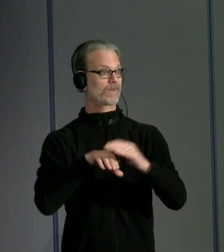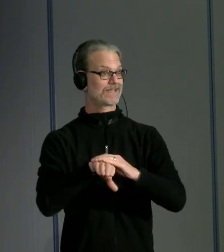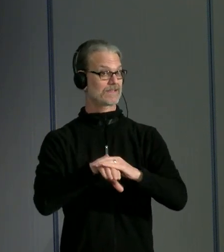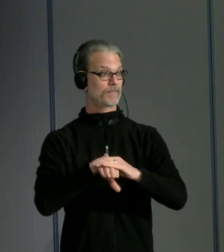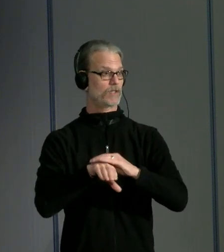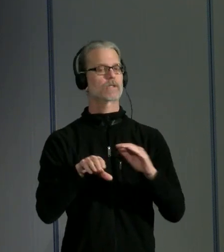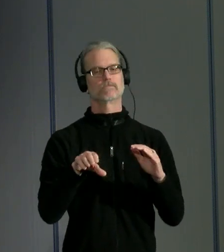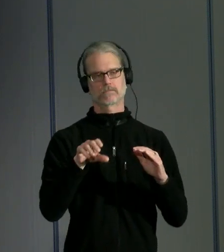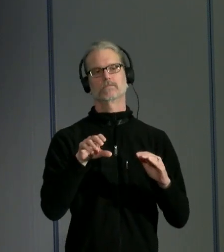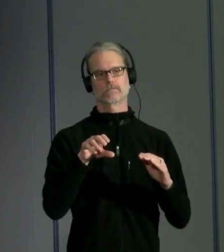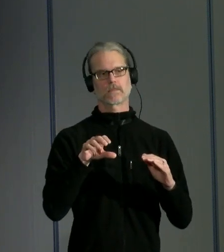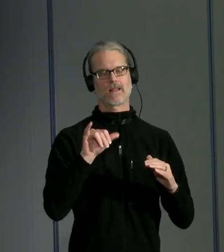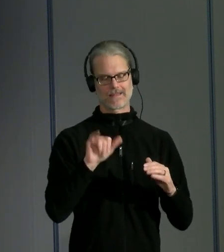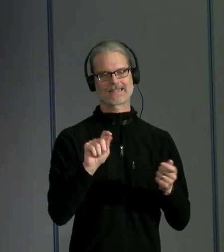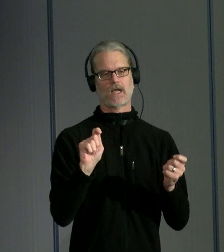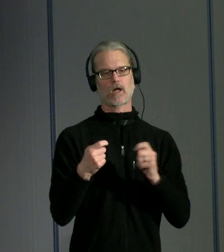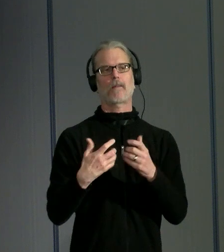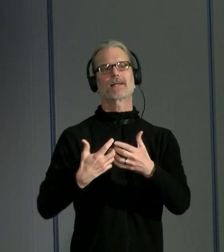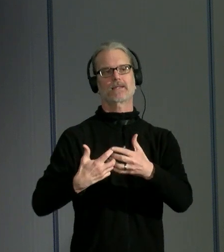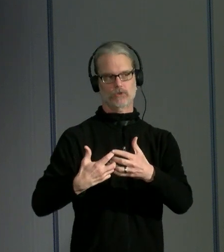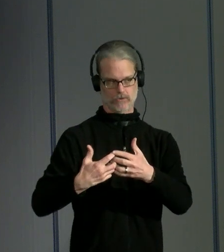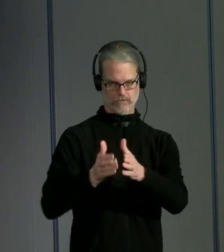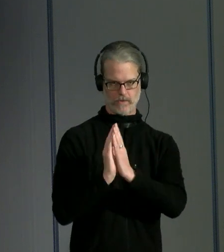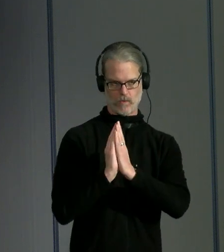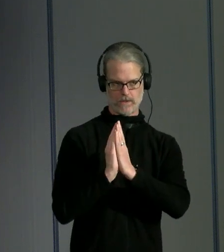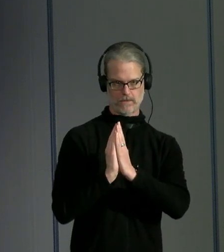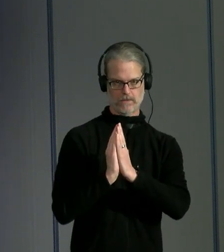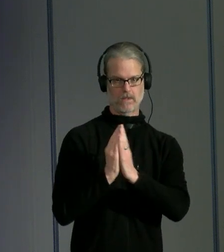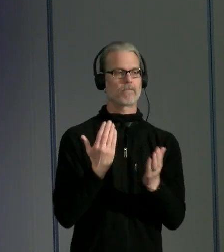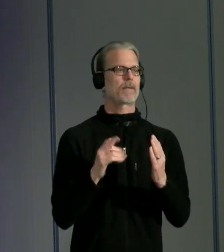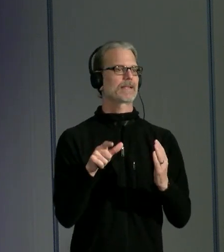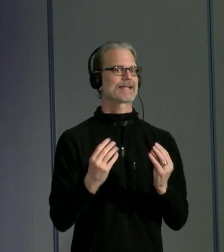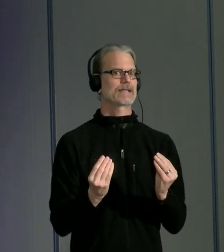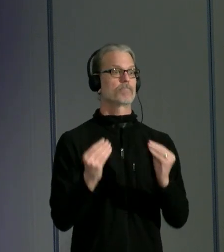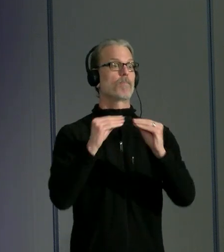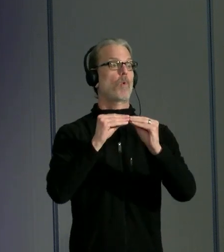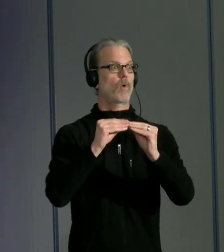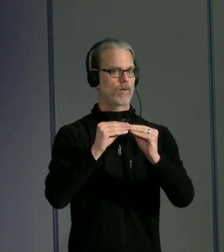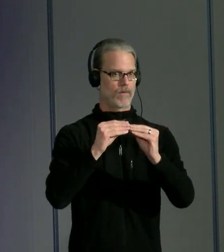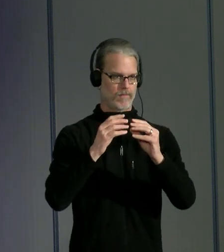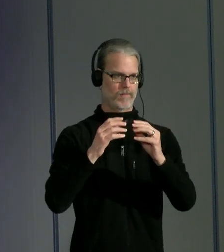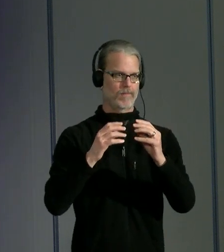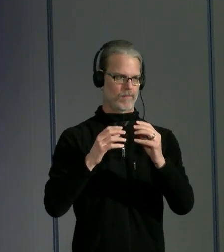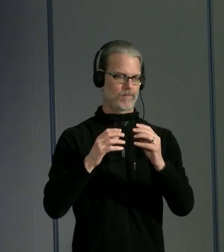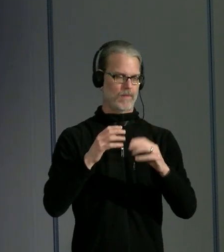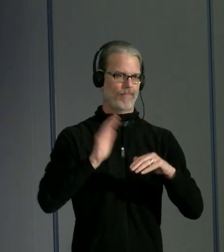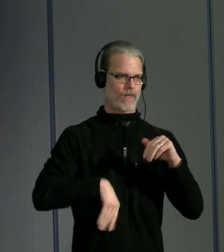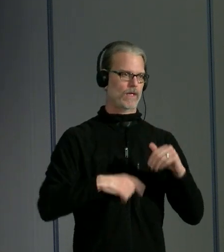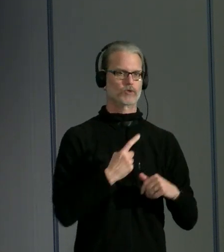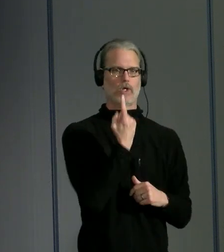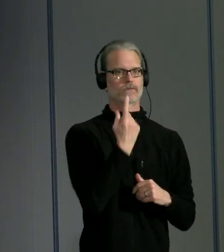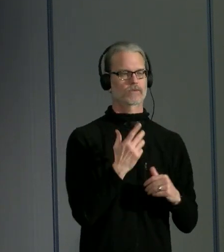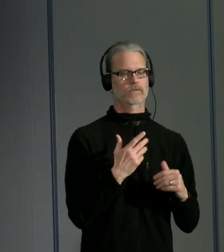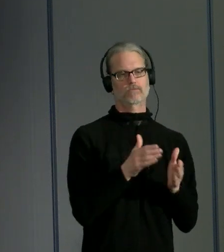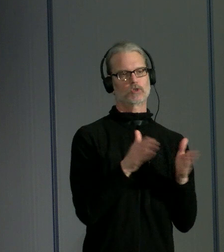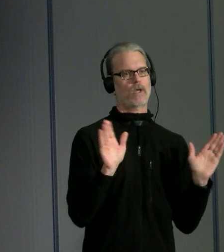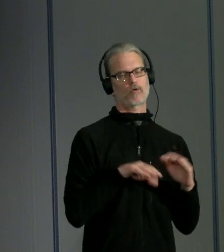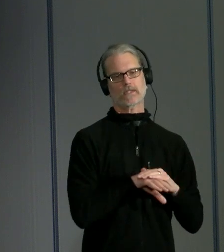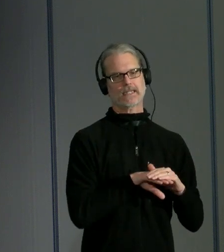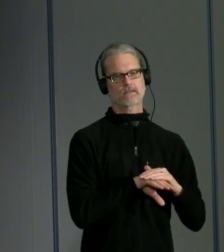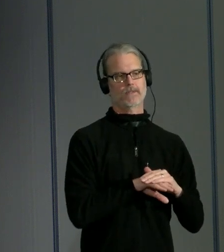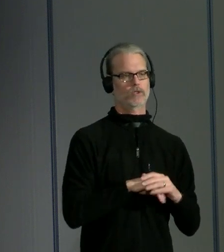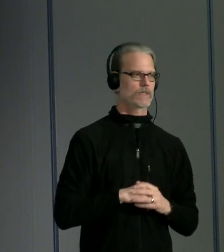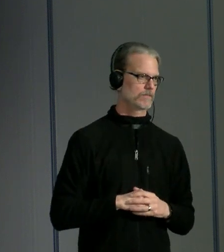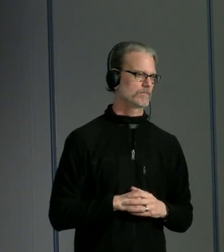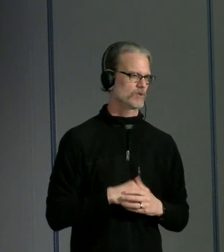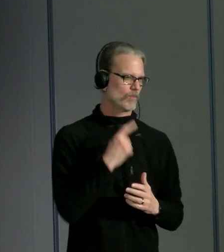going to handle that as an accommodation request. So they might need further accessibility than that baseline. So it's important to keep that in mind. So we're